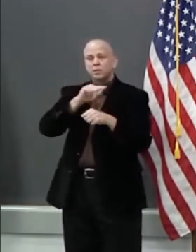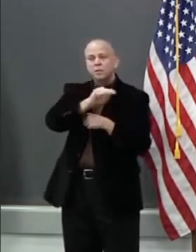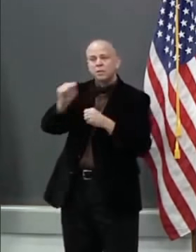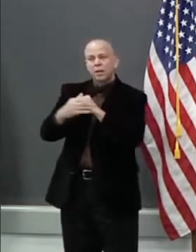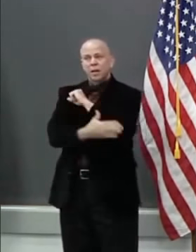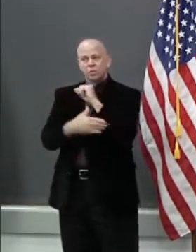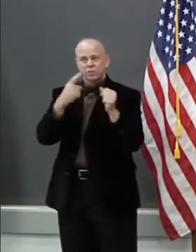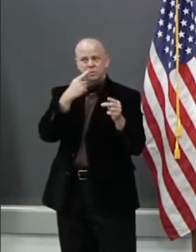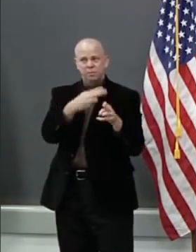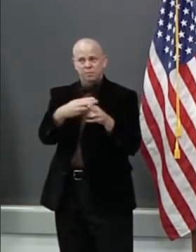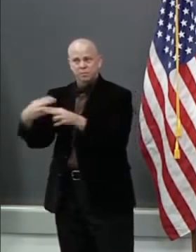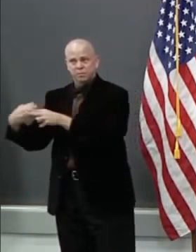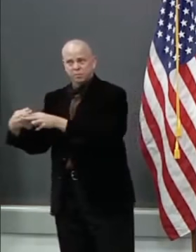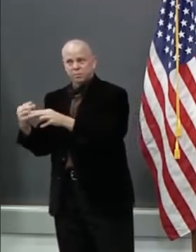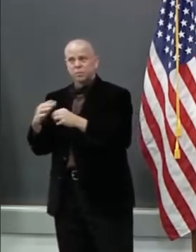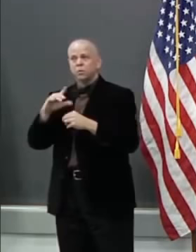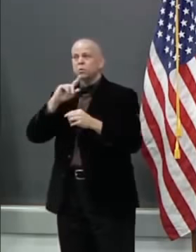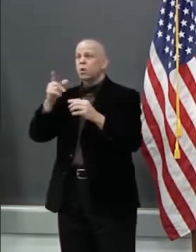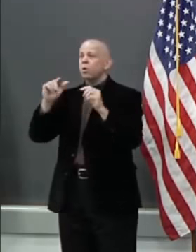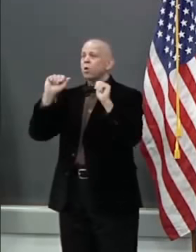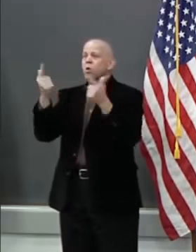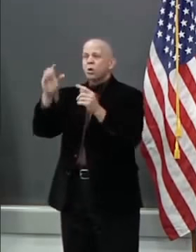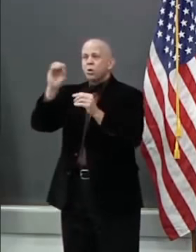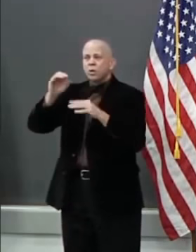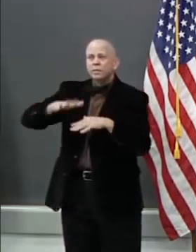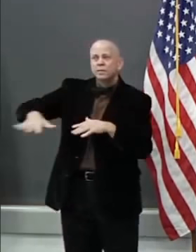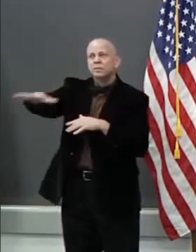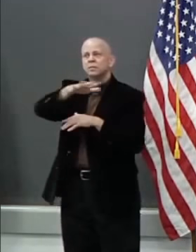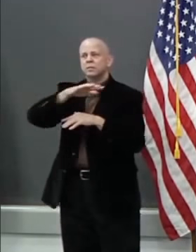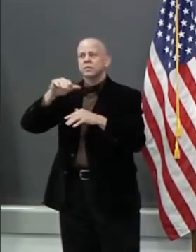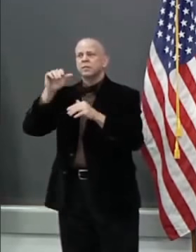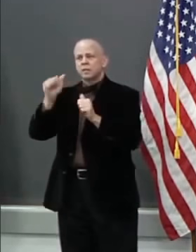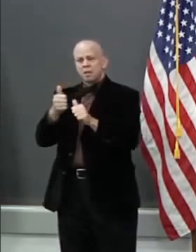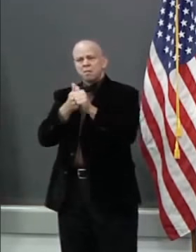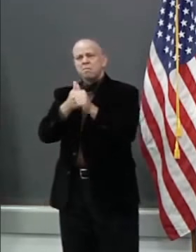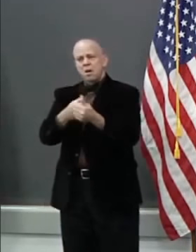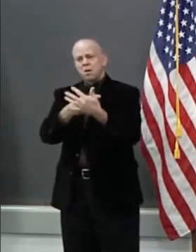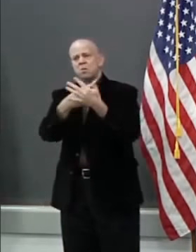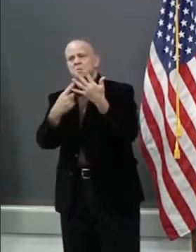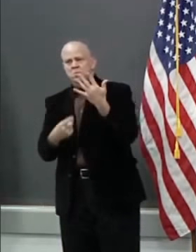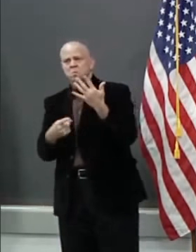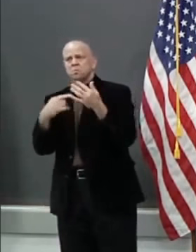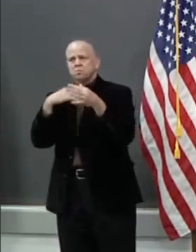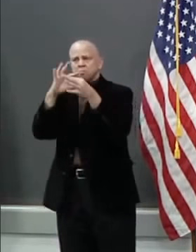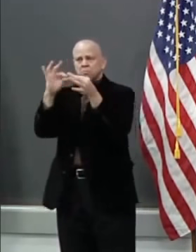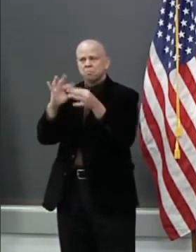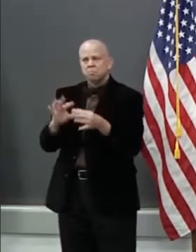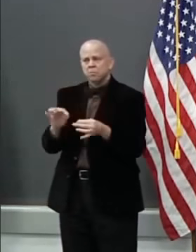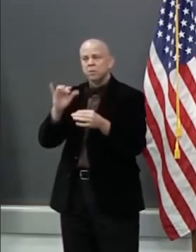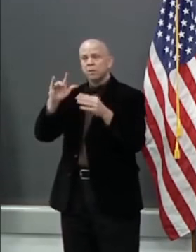all Oregonians can and should take. While we're focused on these 5 counties with the highest